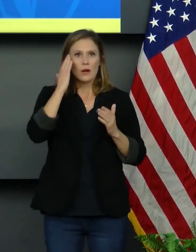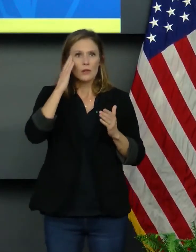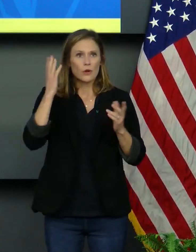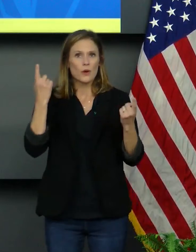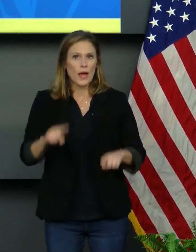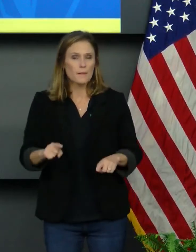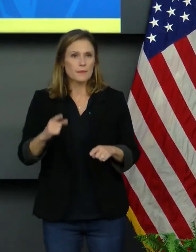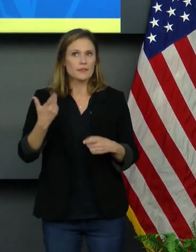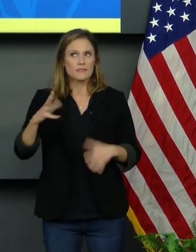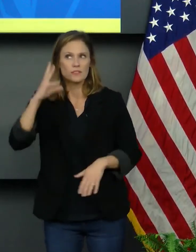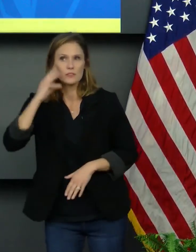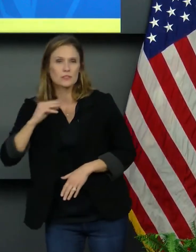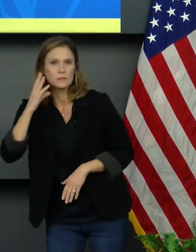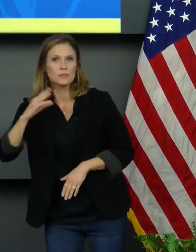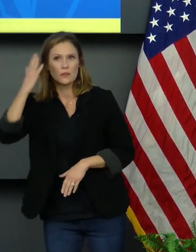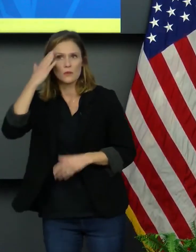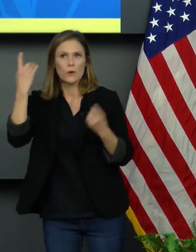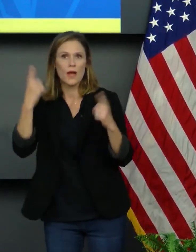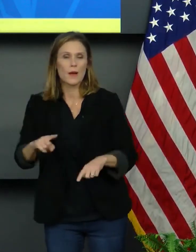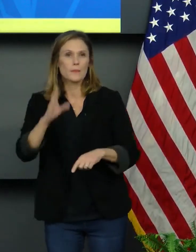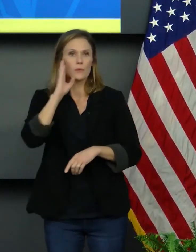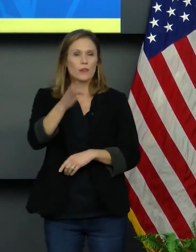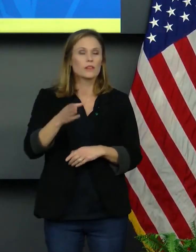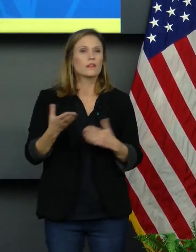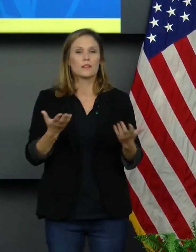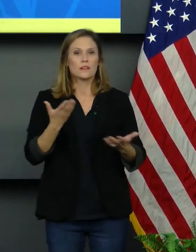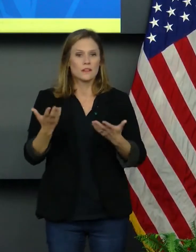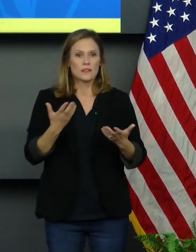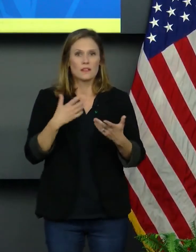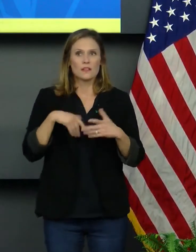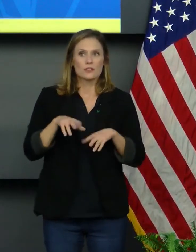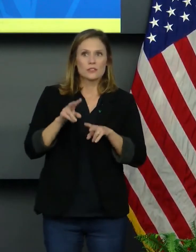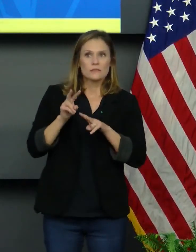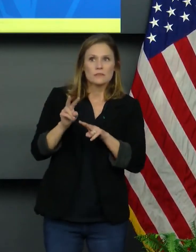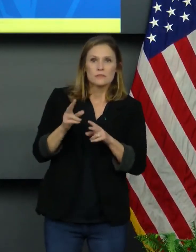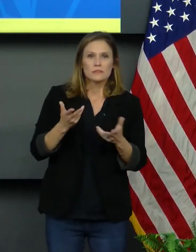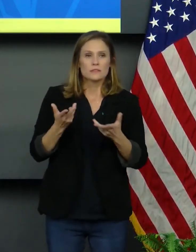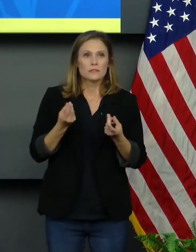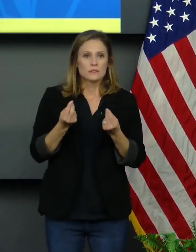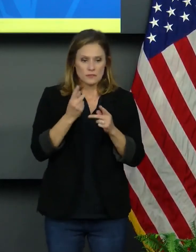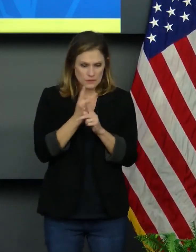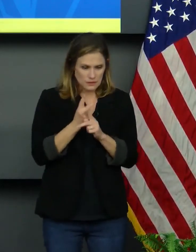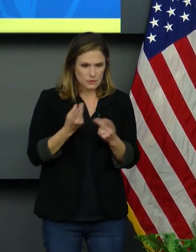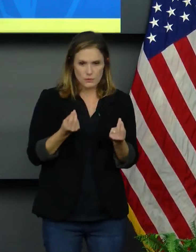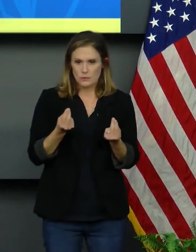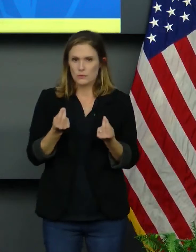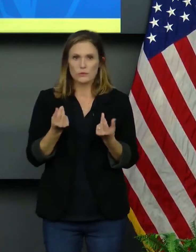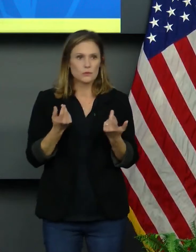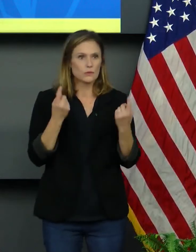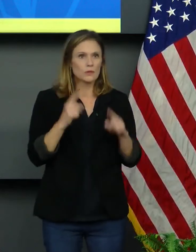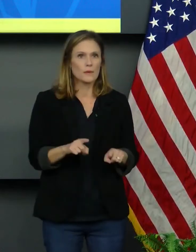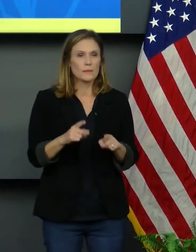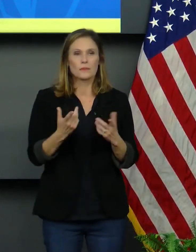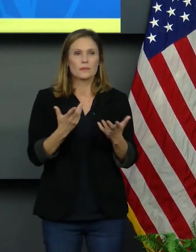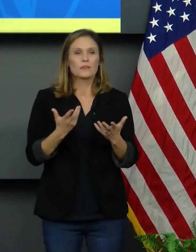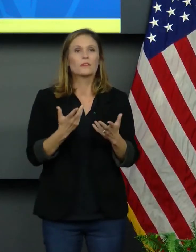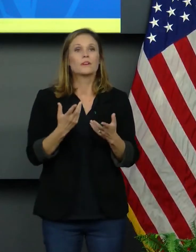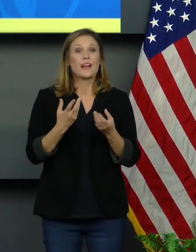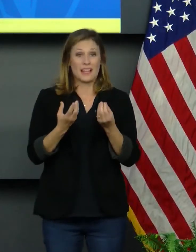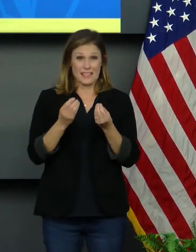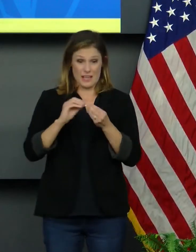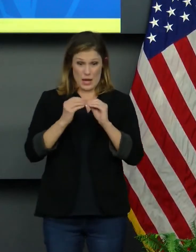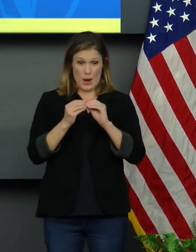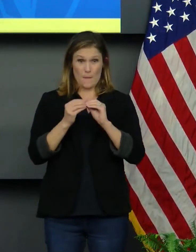coming. They've done it before, and they're on the edge of their seat kind of figuring out what are they going to be facing. And with these numbers